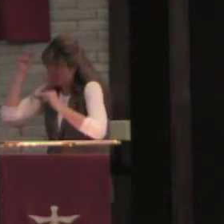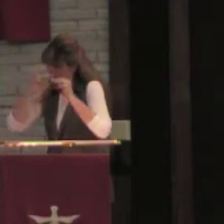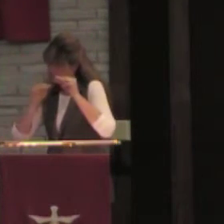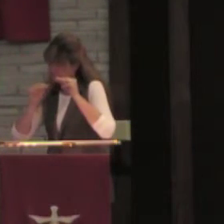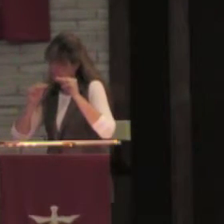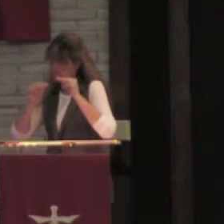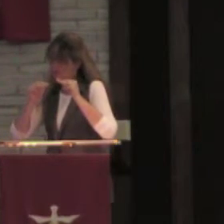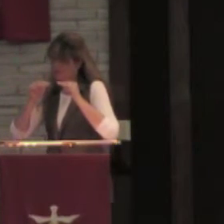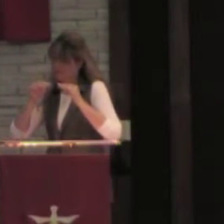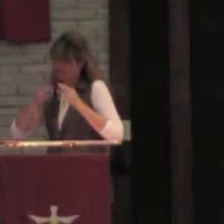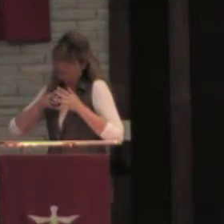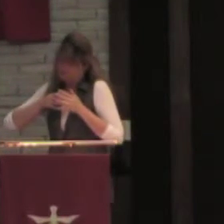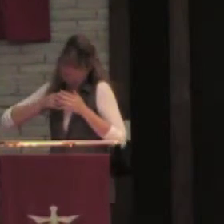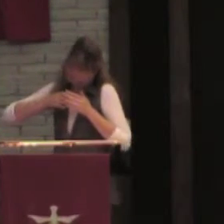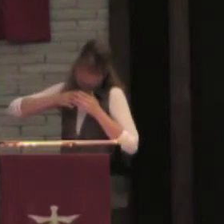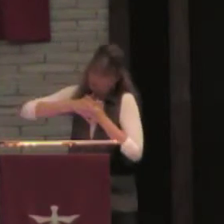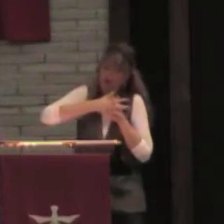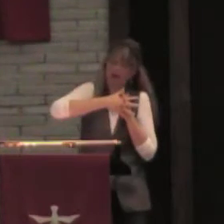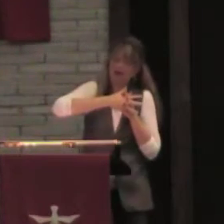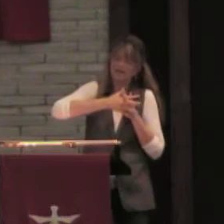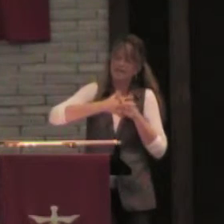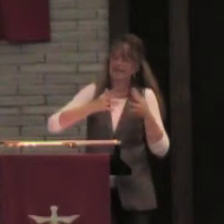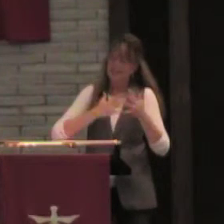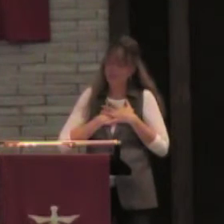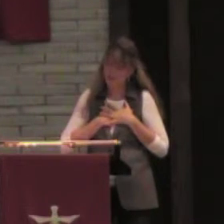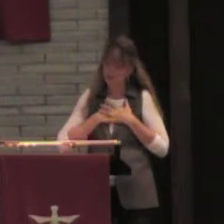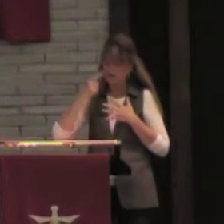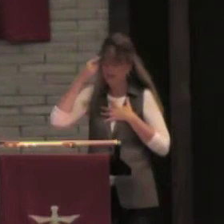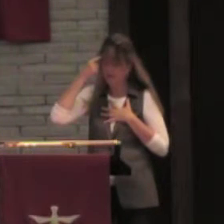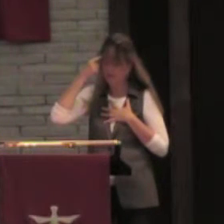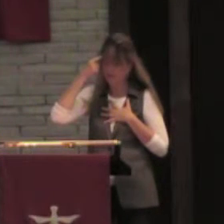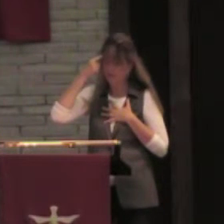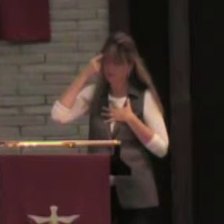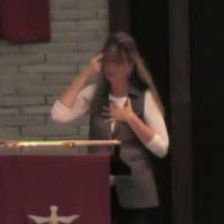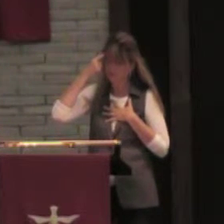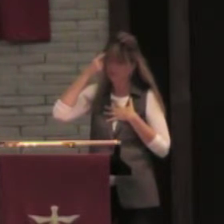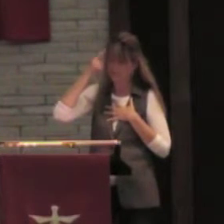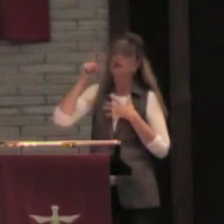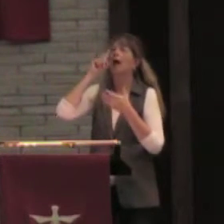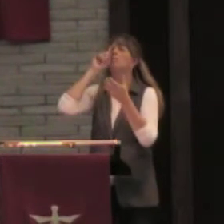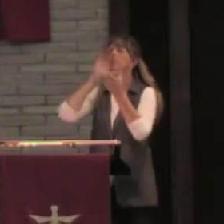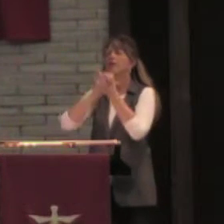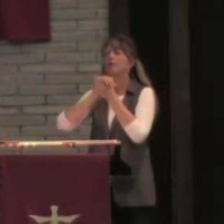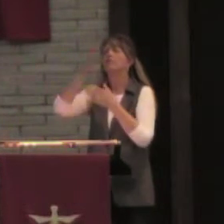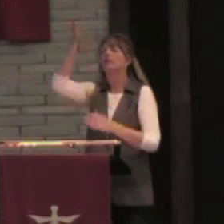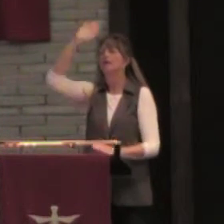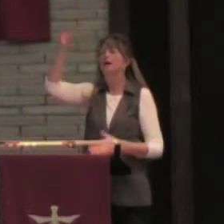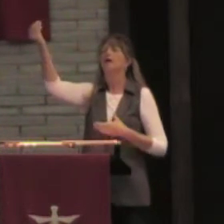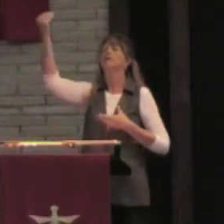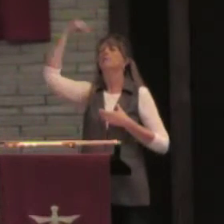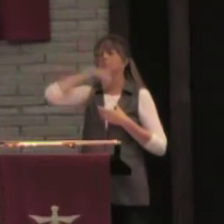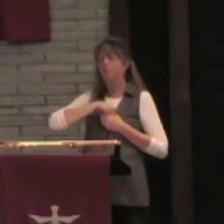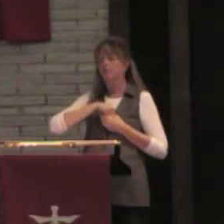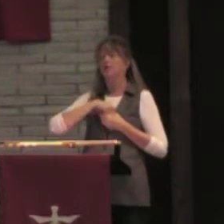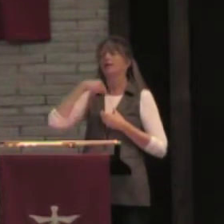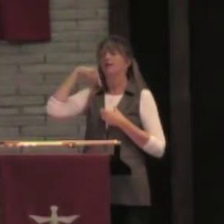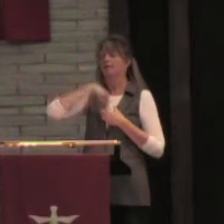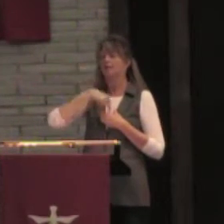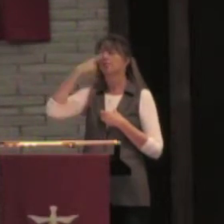And it's hard to really meditate and have it ingrained in you, in your heart and your mind, to think that I believe God